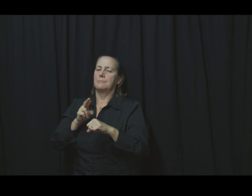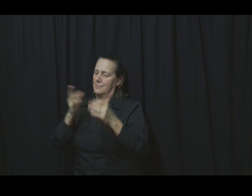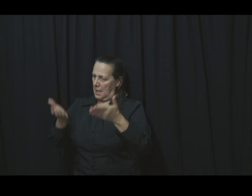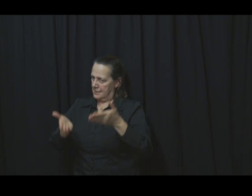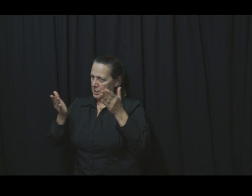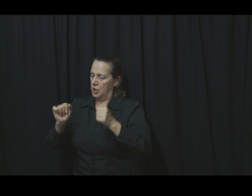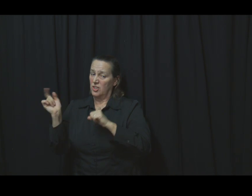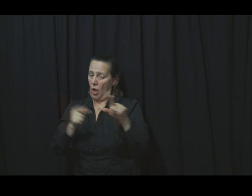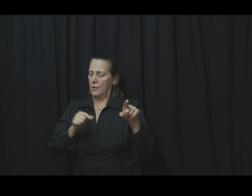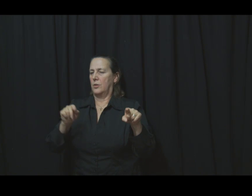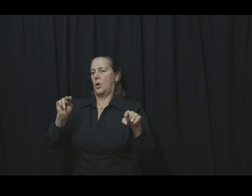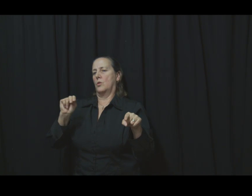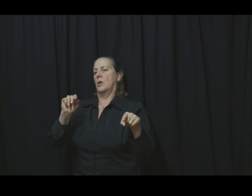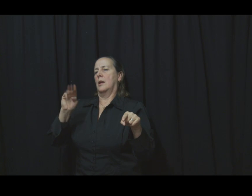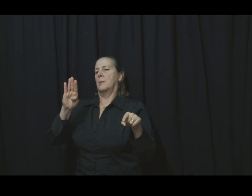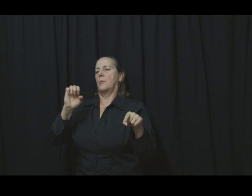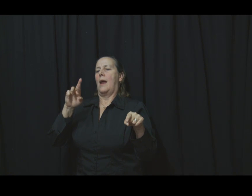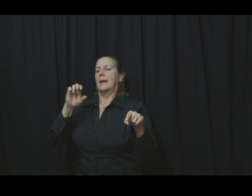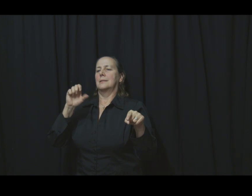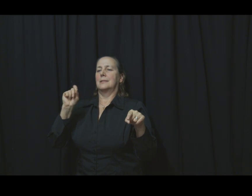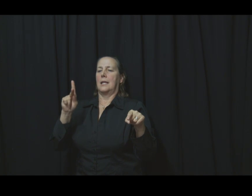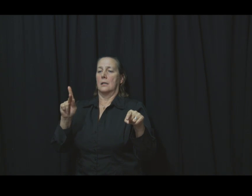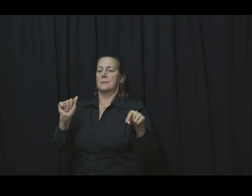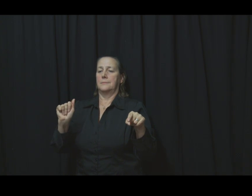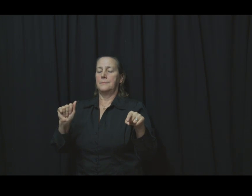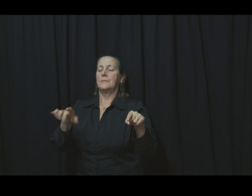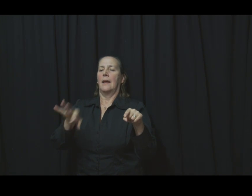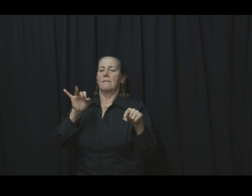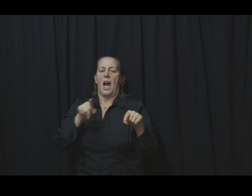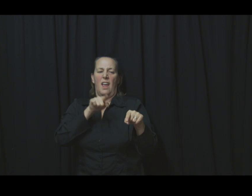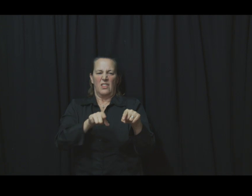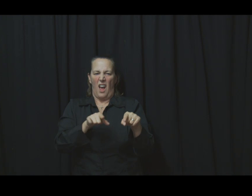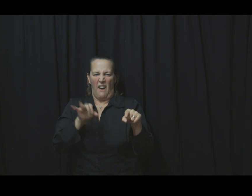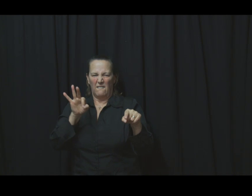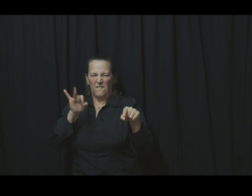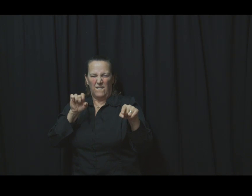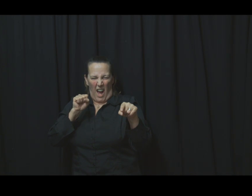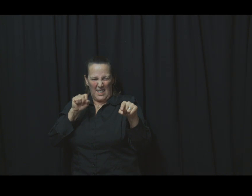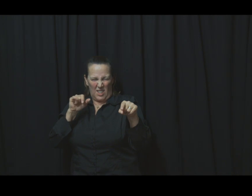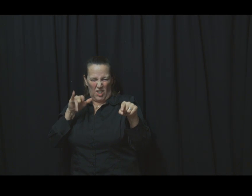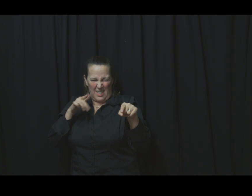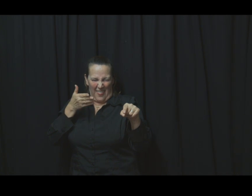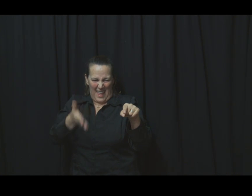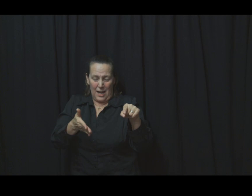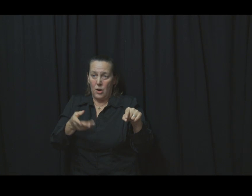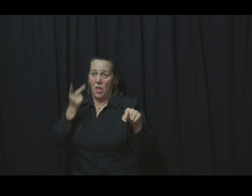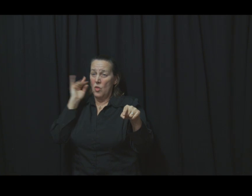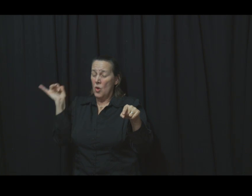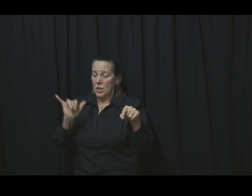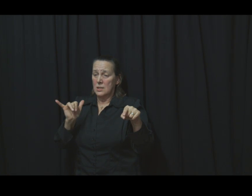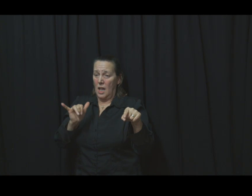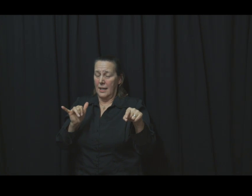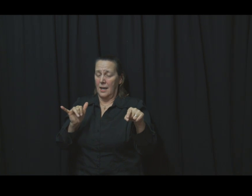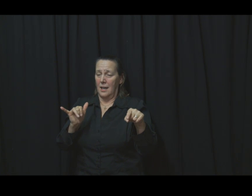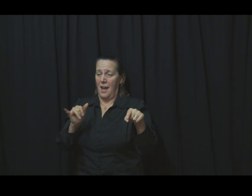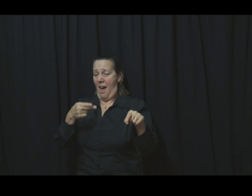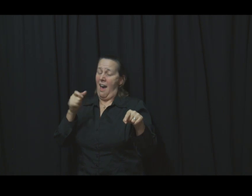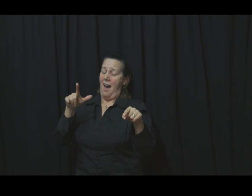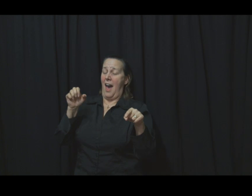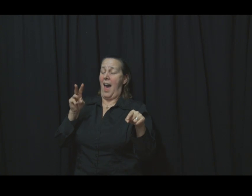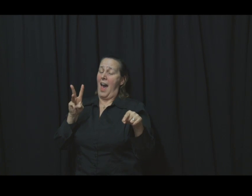to Ashfall State Park, and see the astonishing fossils. It looks like a Hollywood movie. There